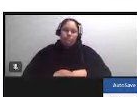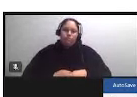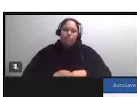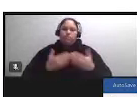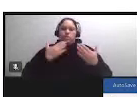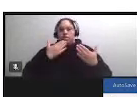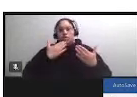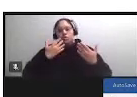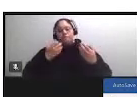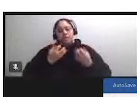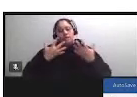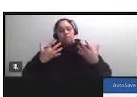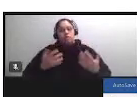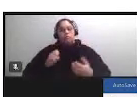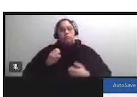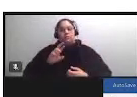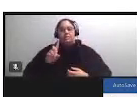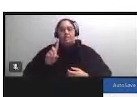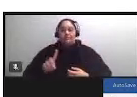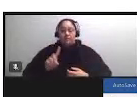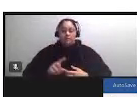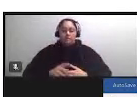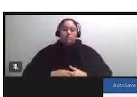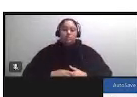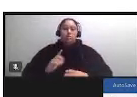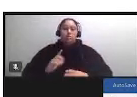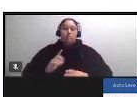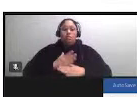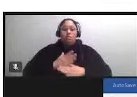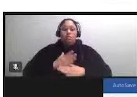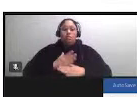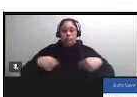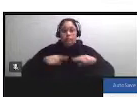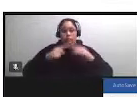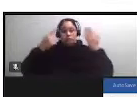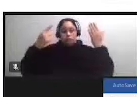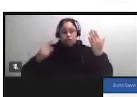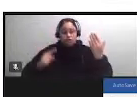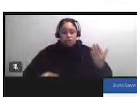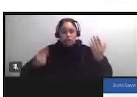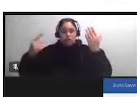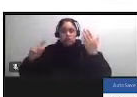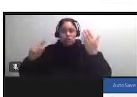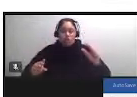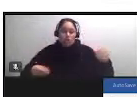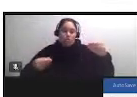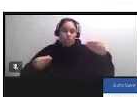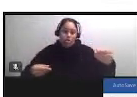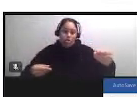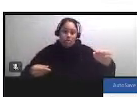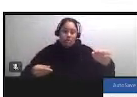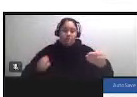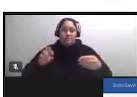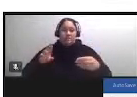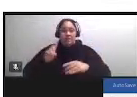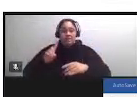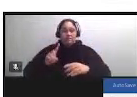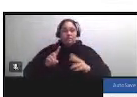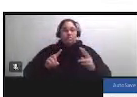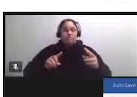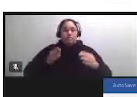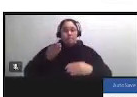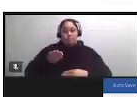Thank you very much, Mr. Davids. Colleagues, you have checked the document. Mr. Davids, is